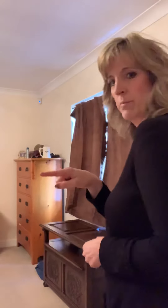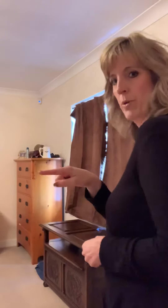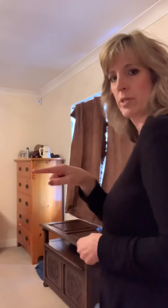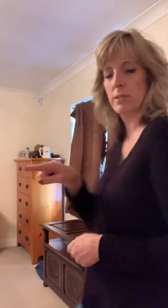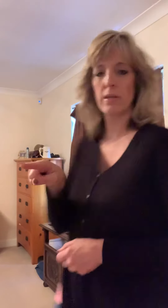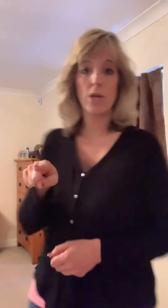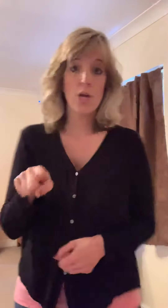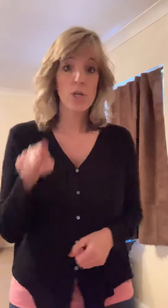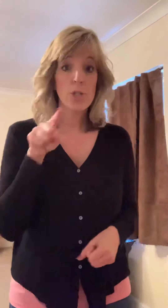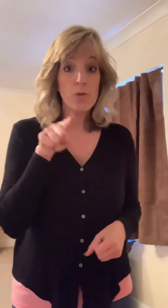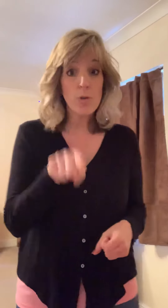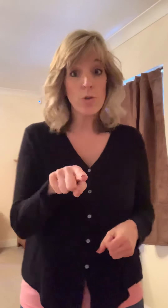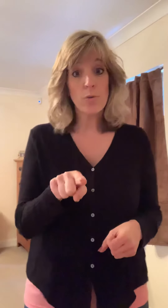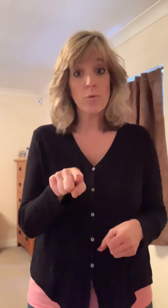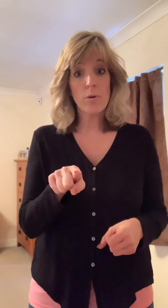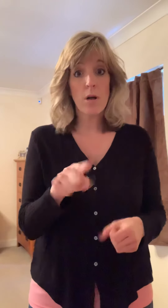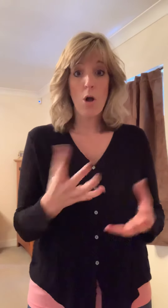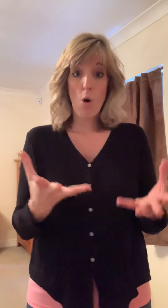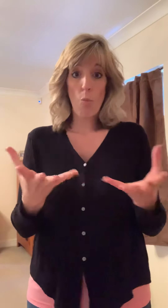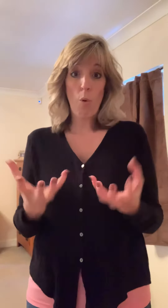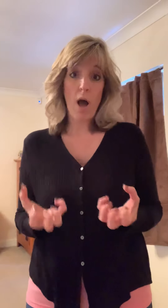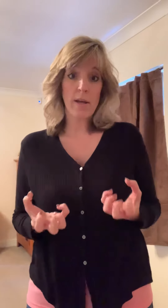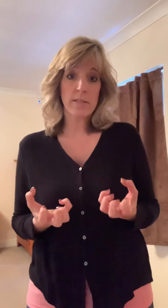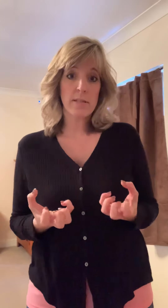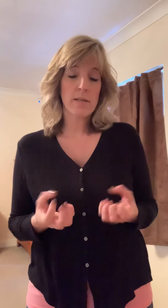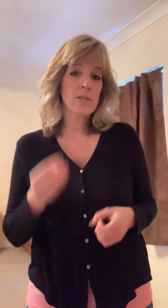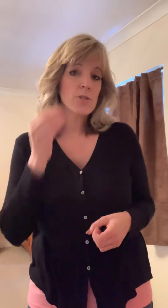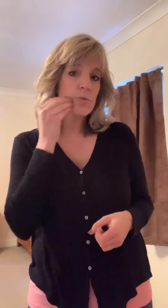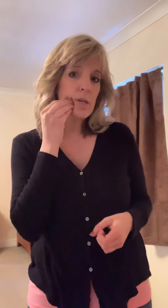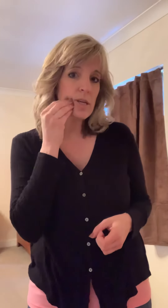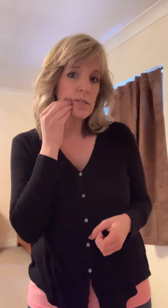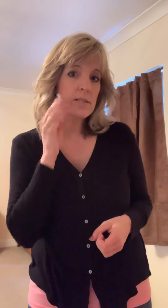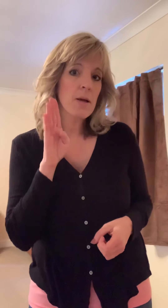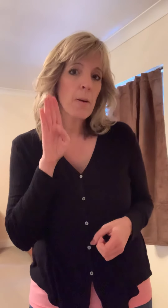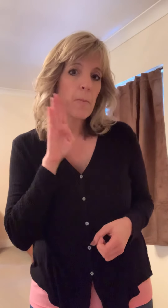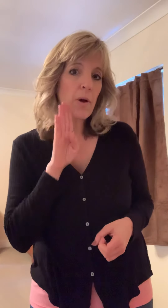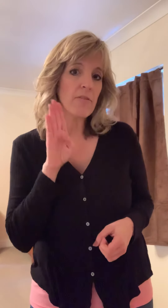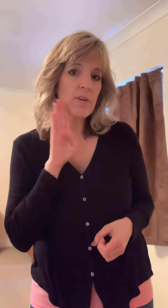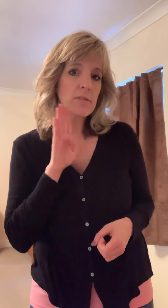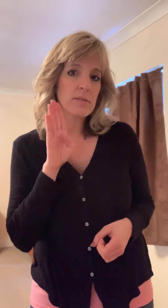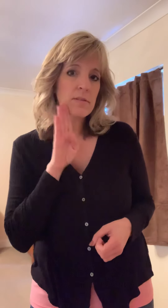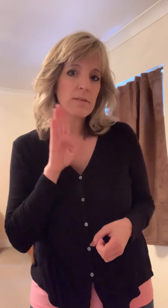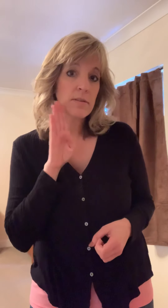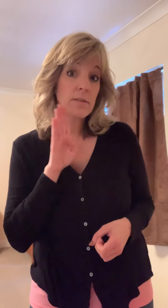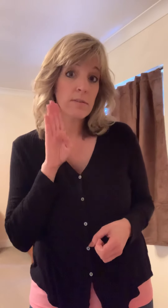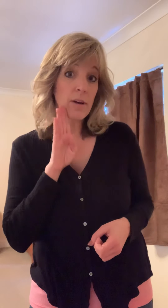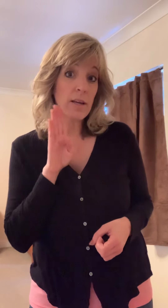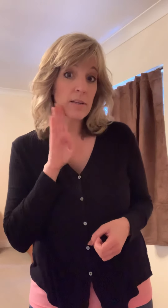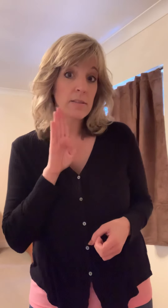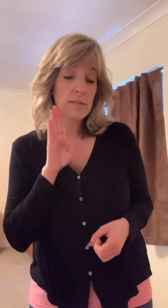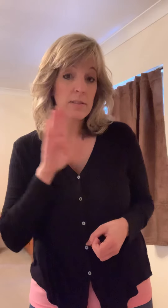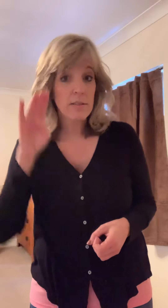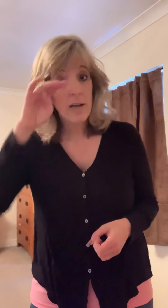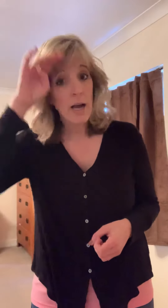Point. Do you want to eat breakfast, right? Eyebrows